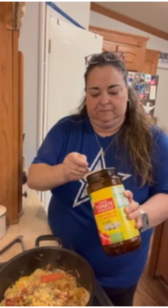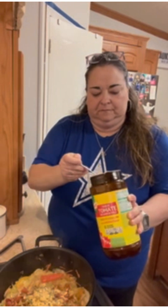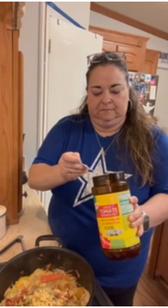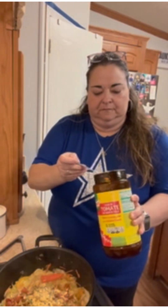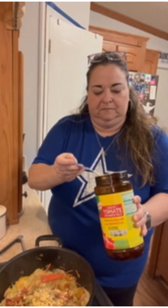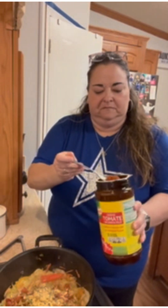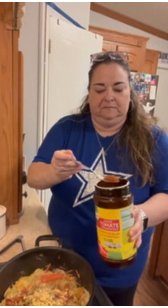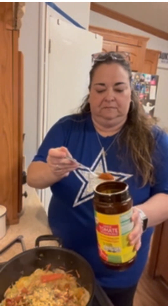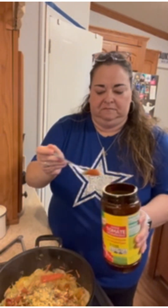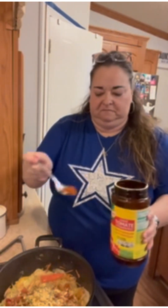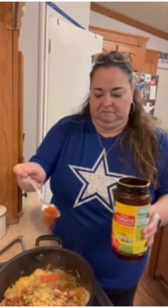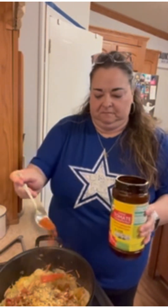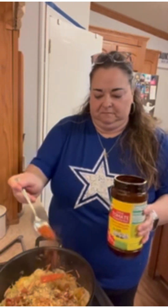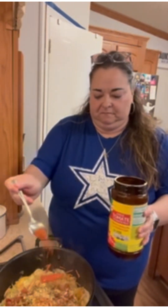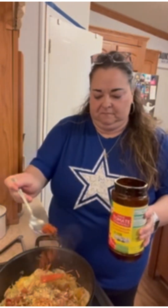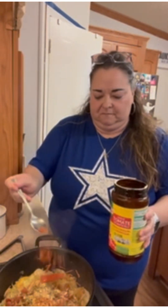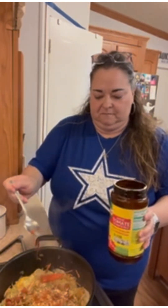A little tomato bouillon.